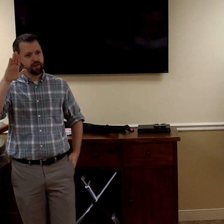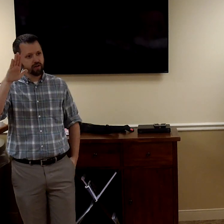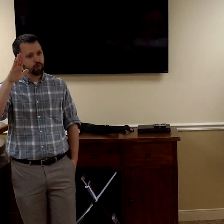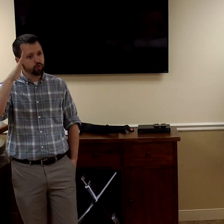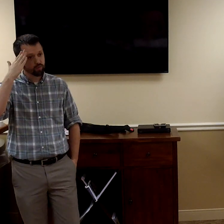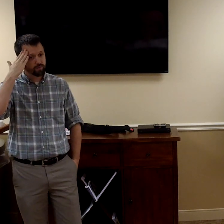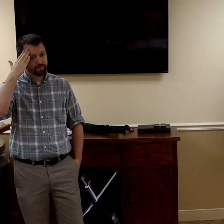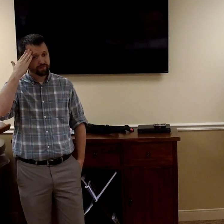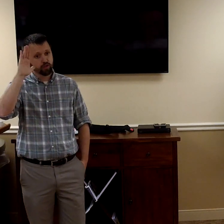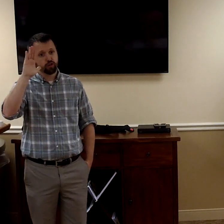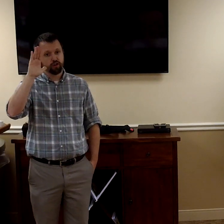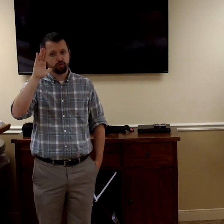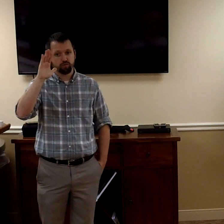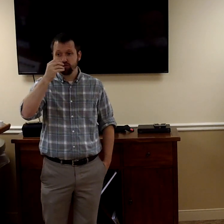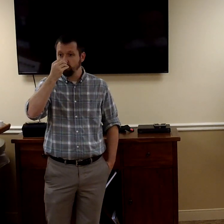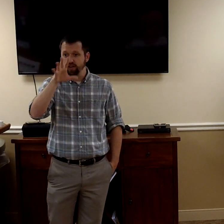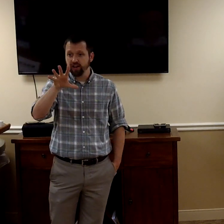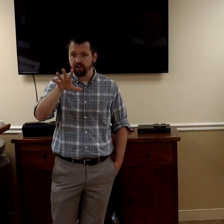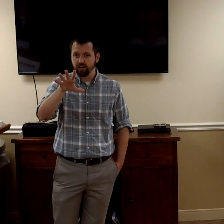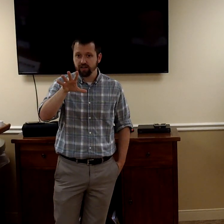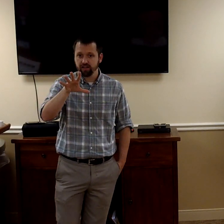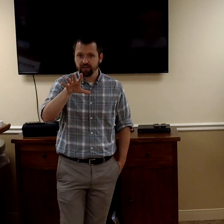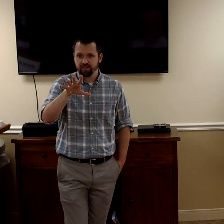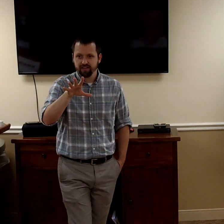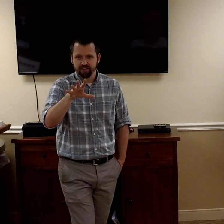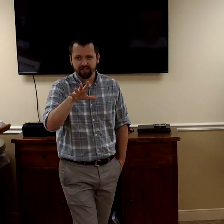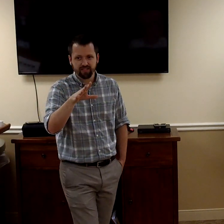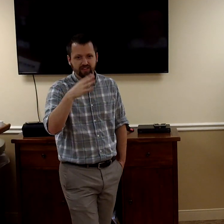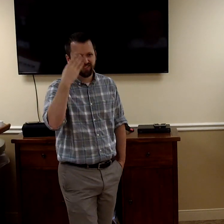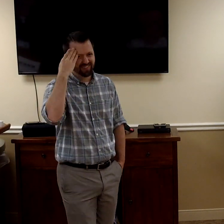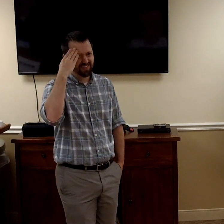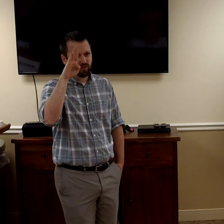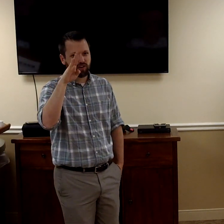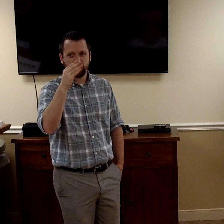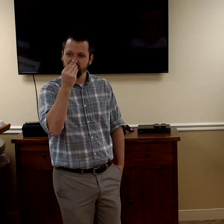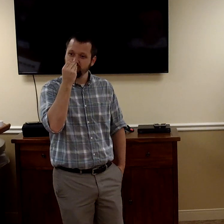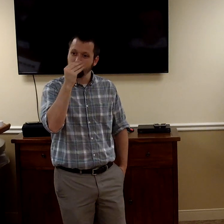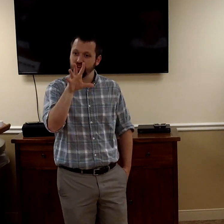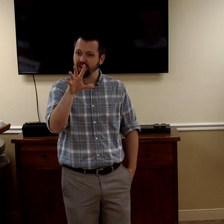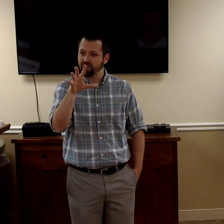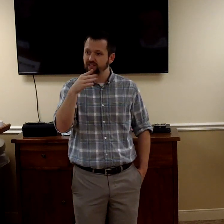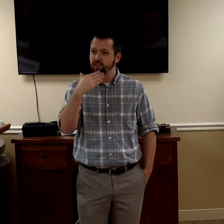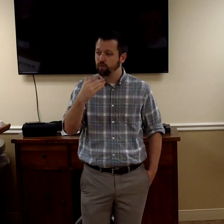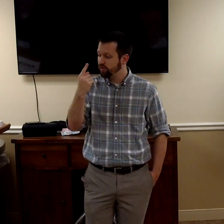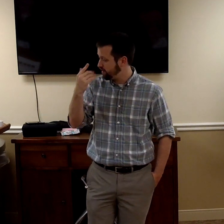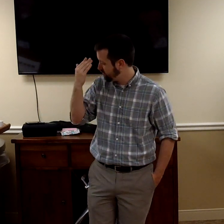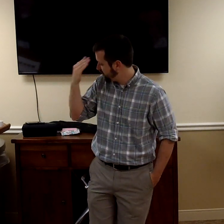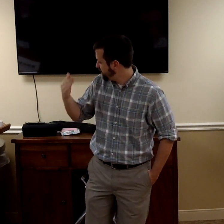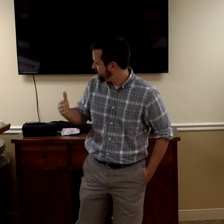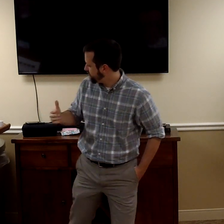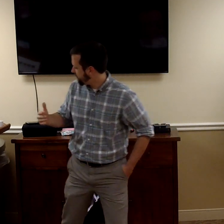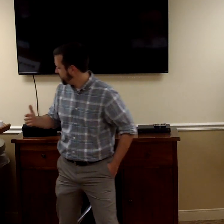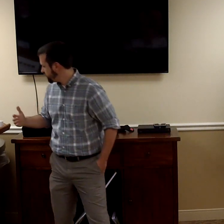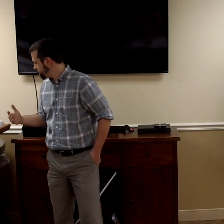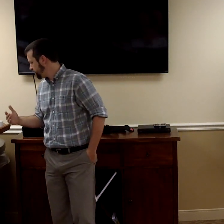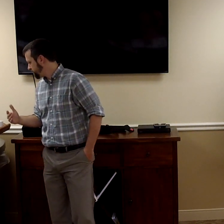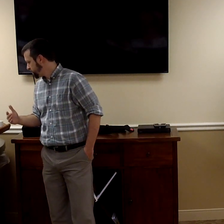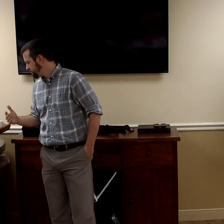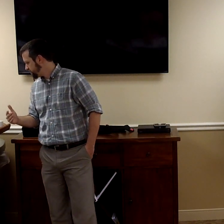know. Don't care. So, don't know. This is don't care. That's a good one to know. That's not in here, is it?